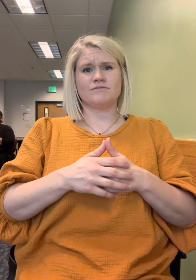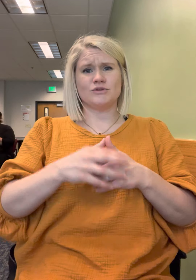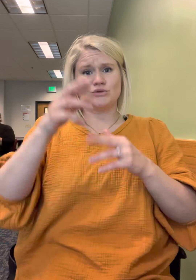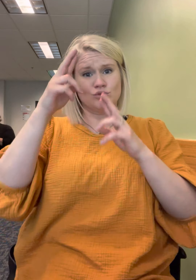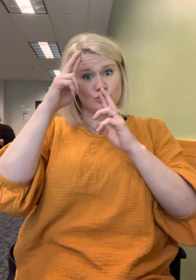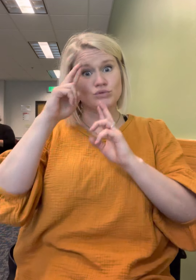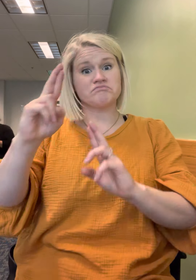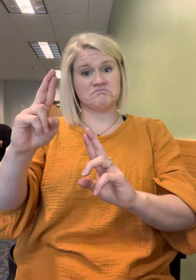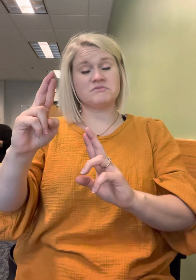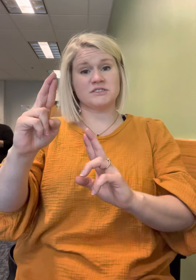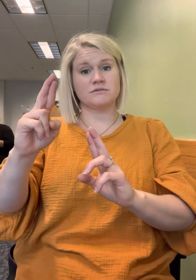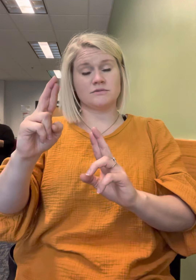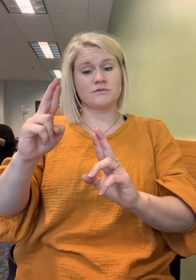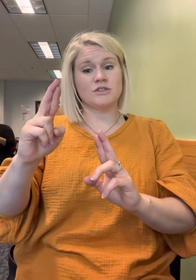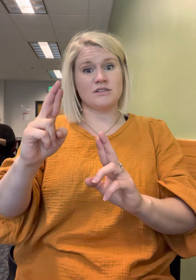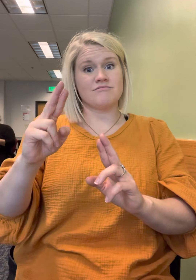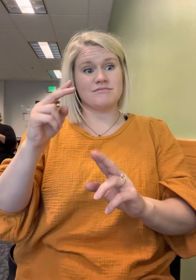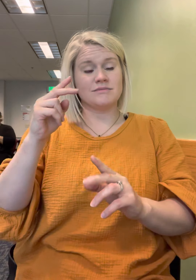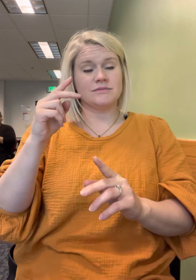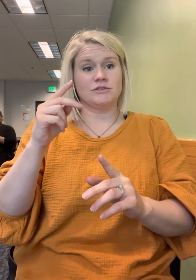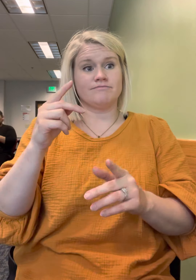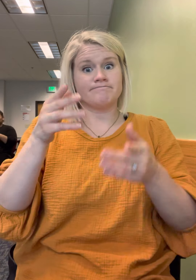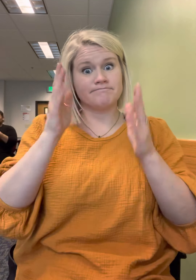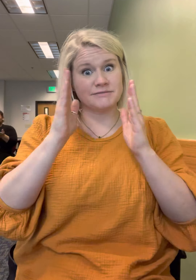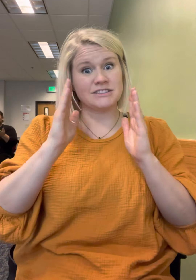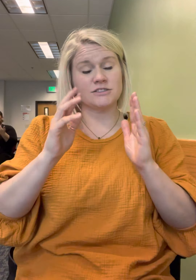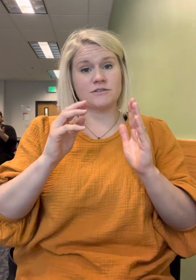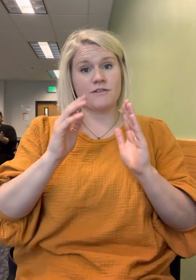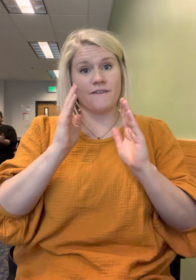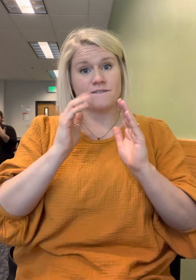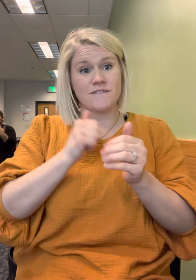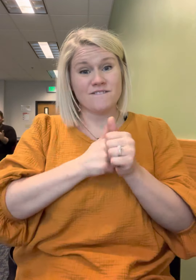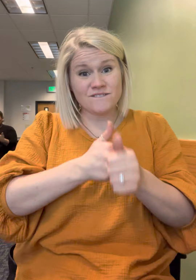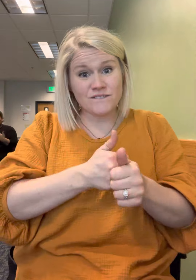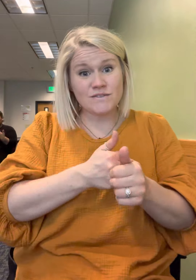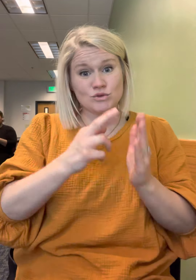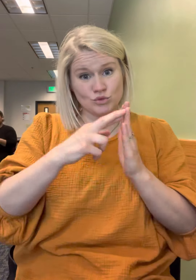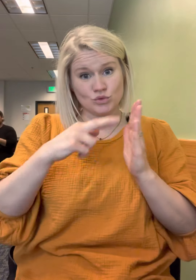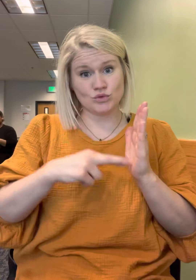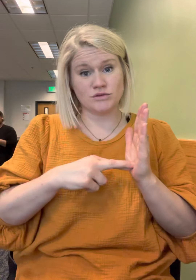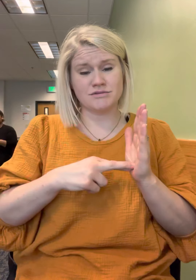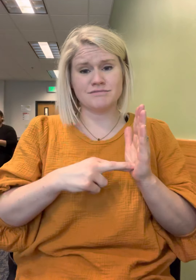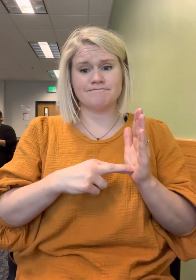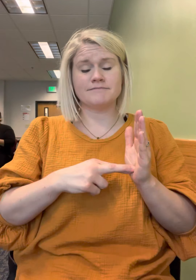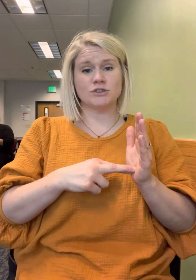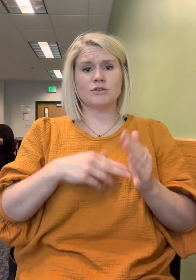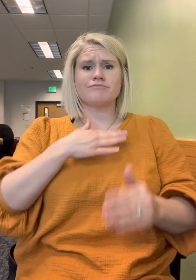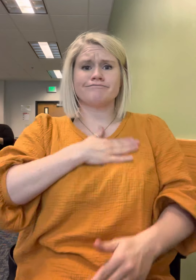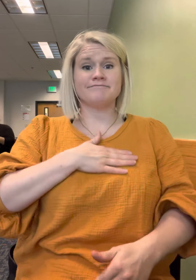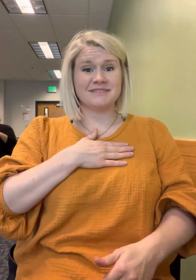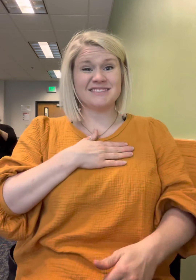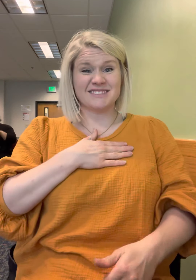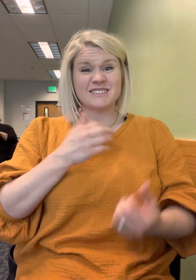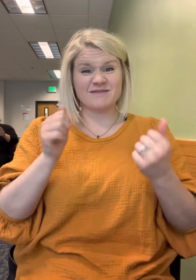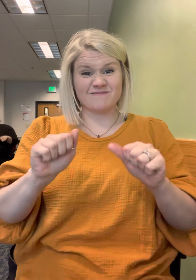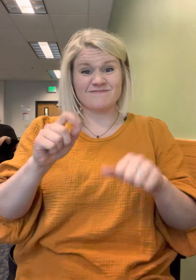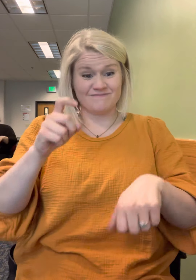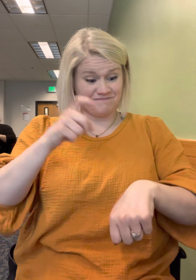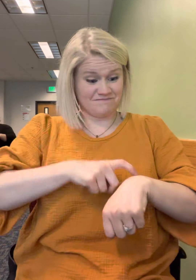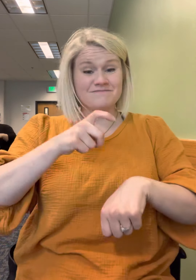in the circle yet for story time, for example. So try to be there on time. Okay? Those 2 clear?